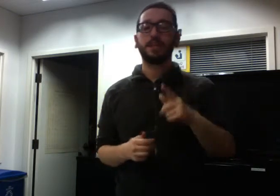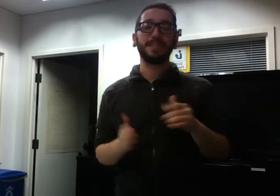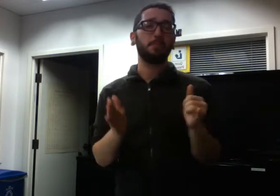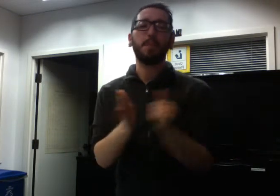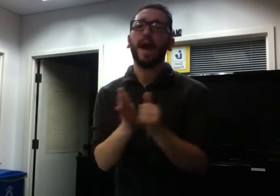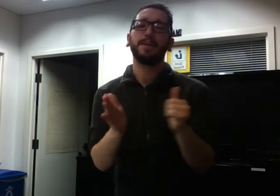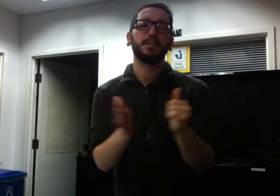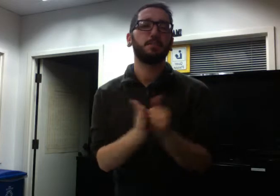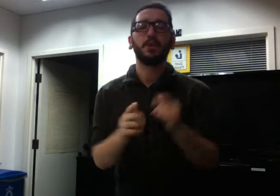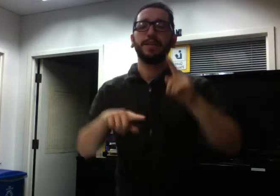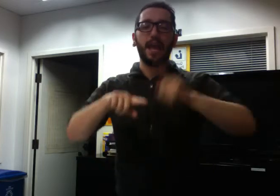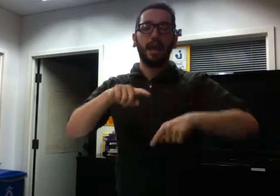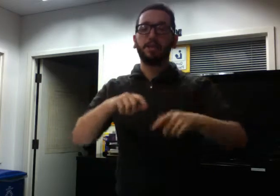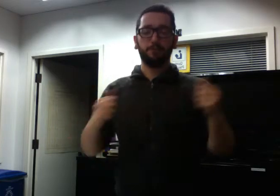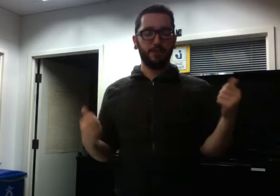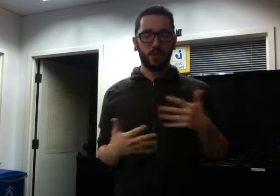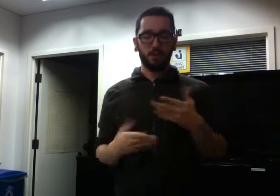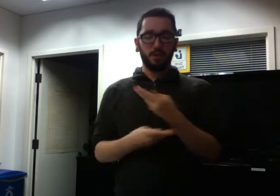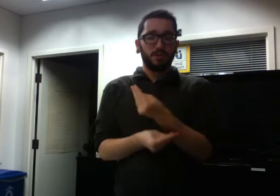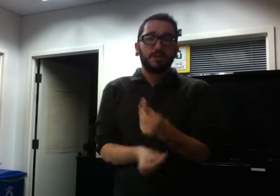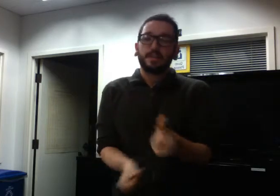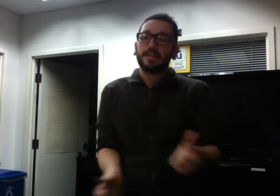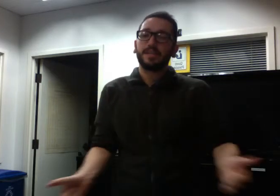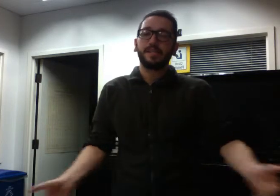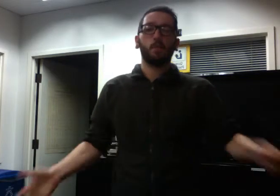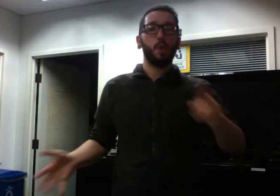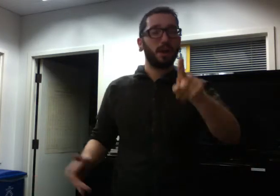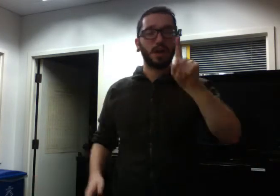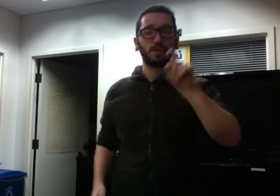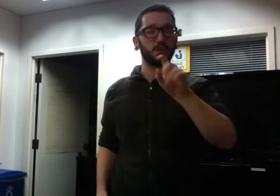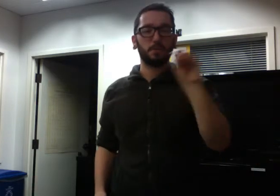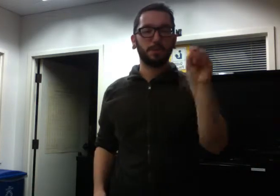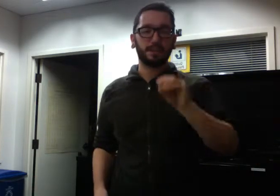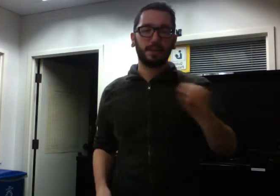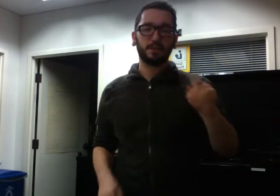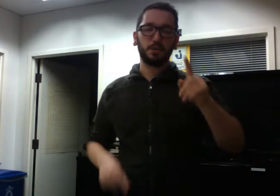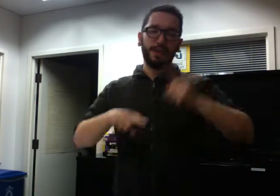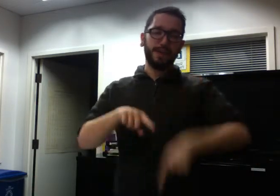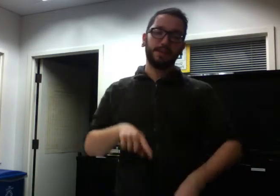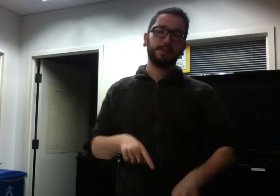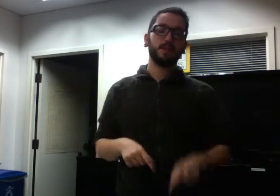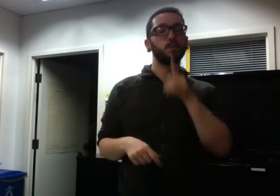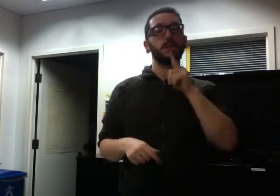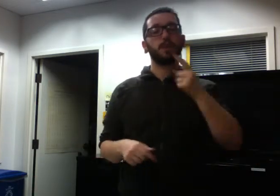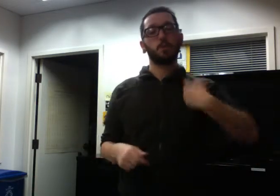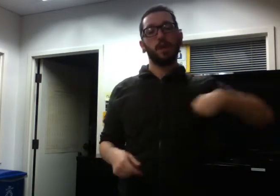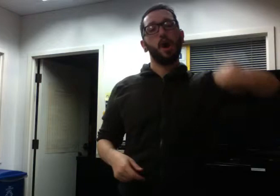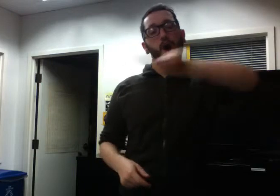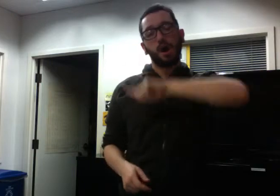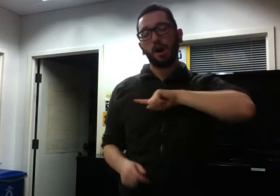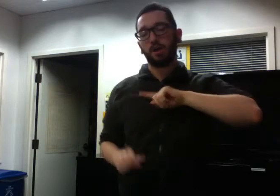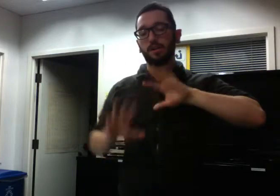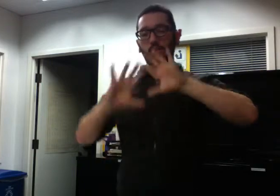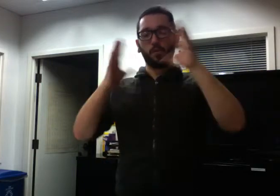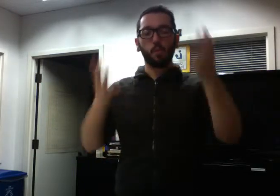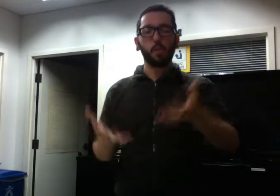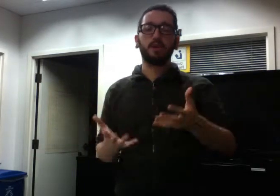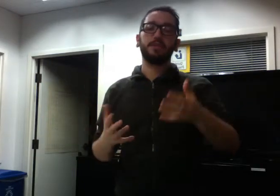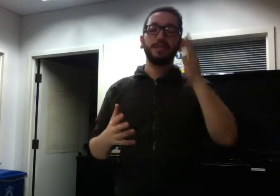completely. Every person on this planet experiences fear. We all have fear in our lives.